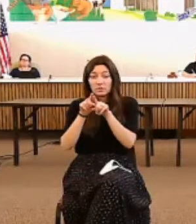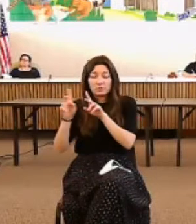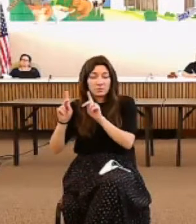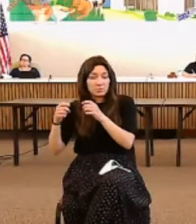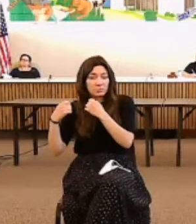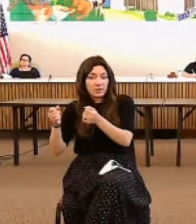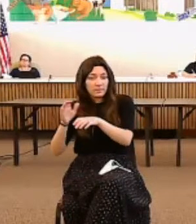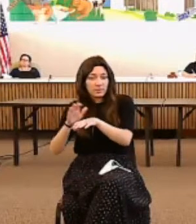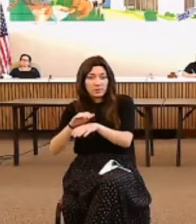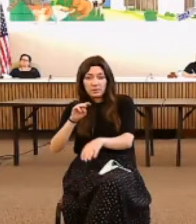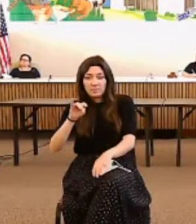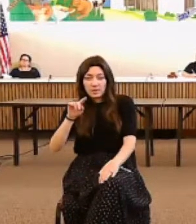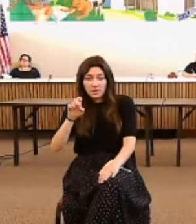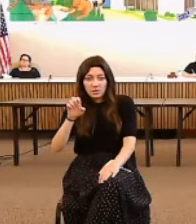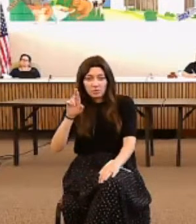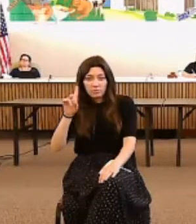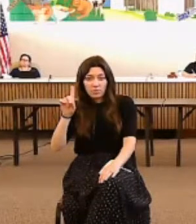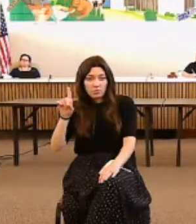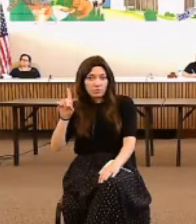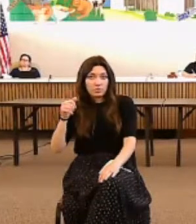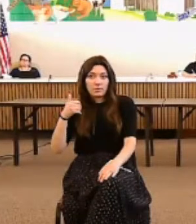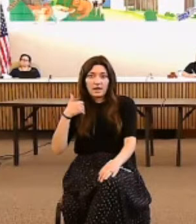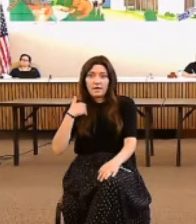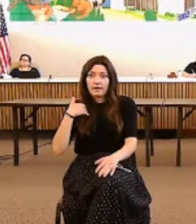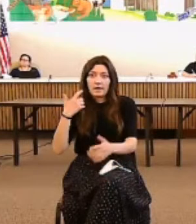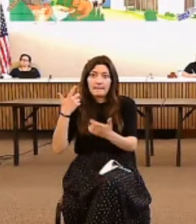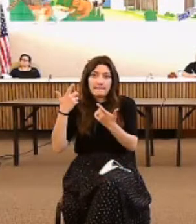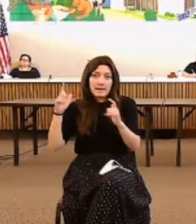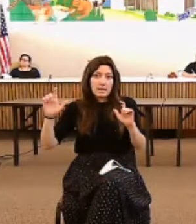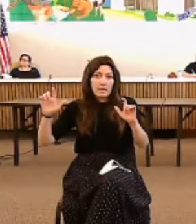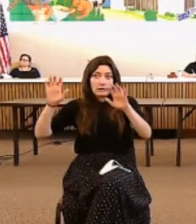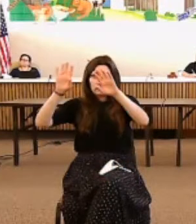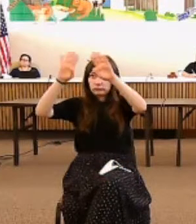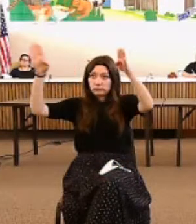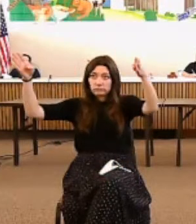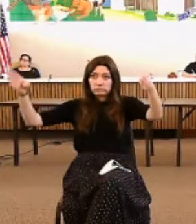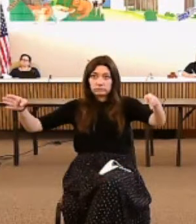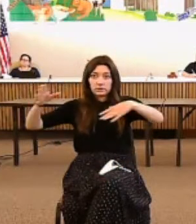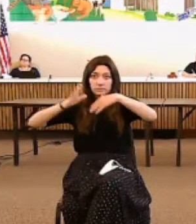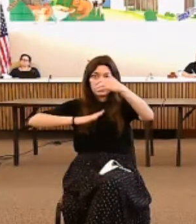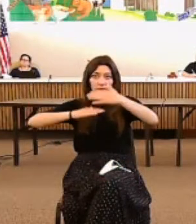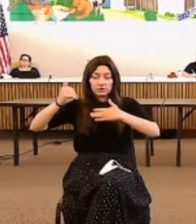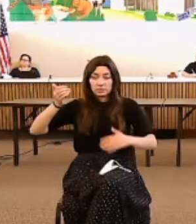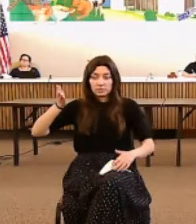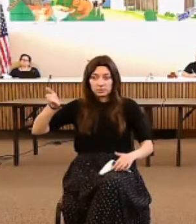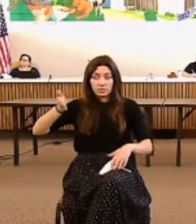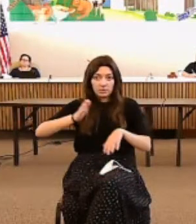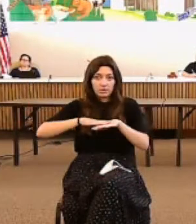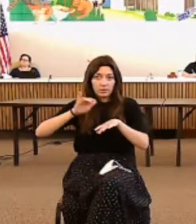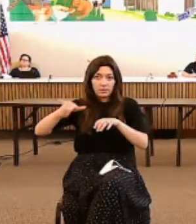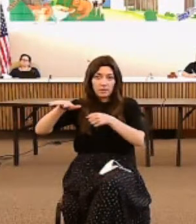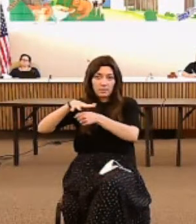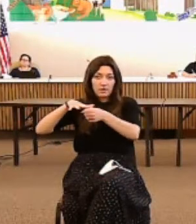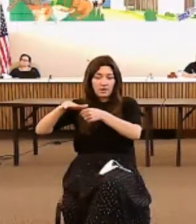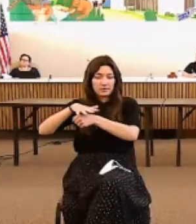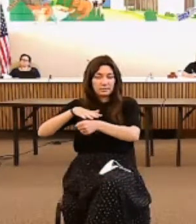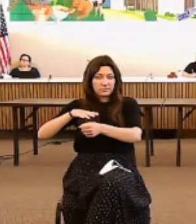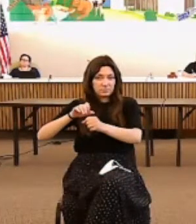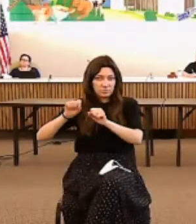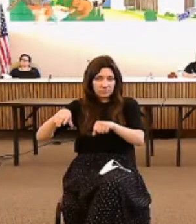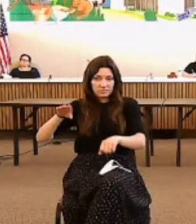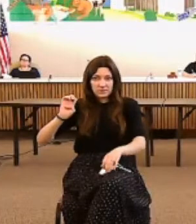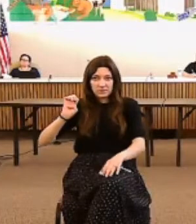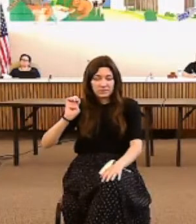every day. Having an enormous building on that lot is